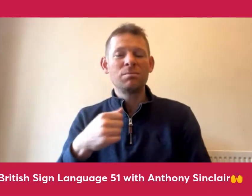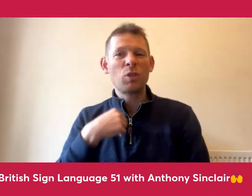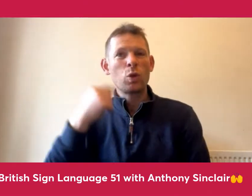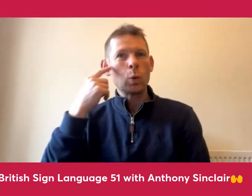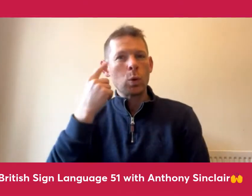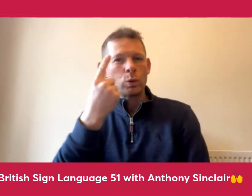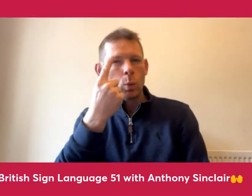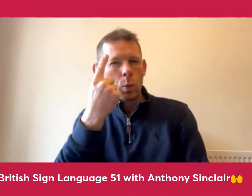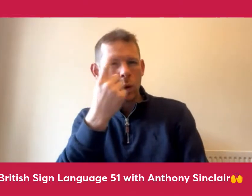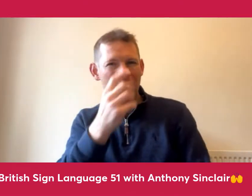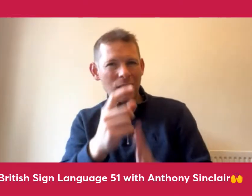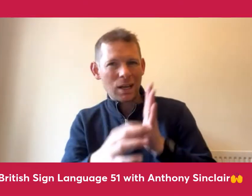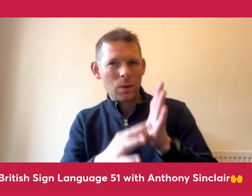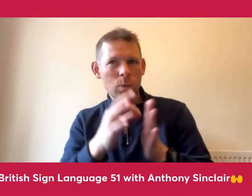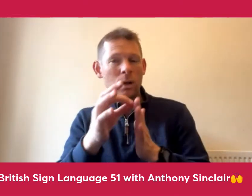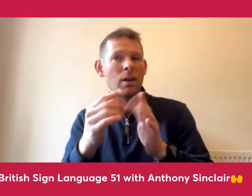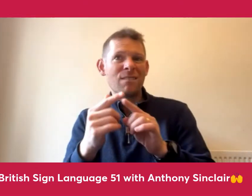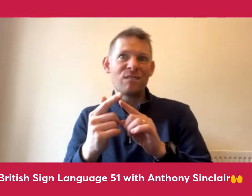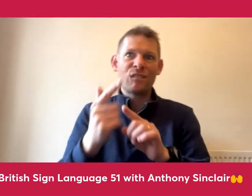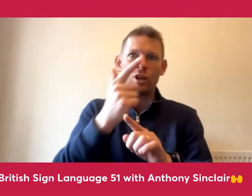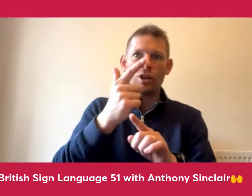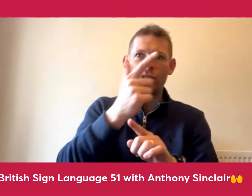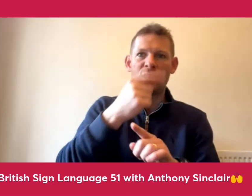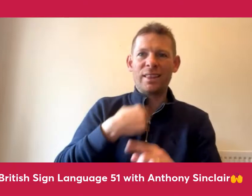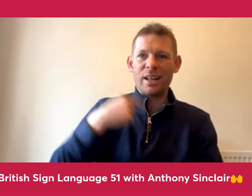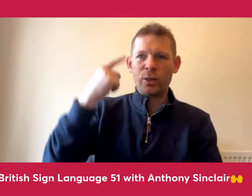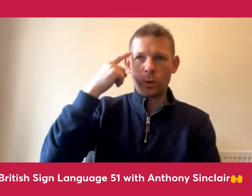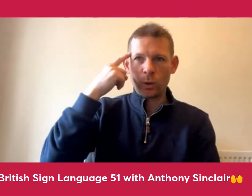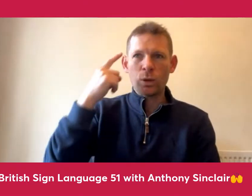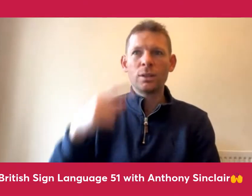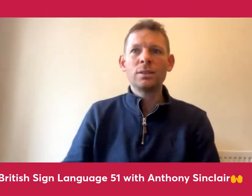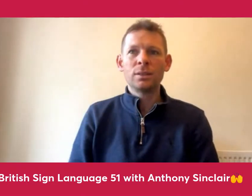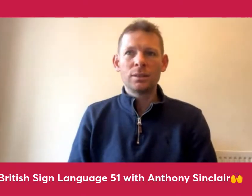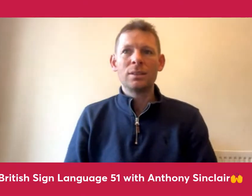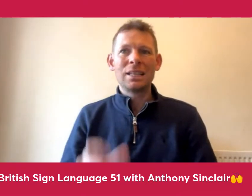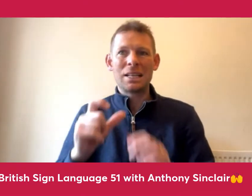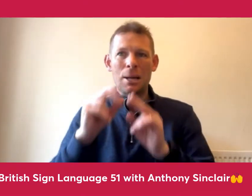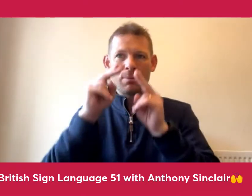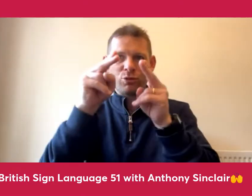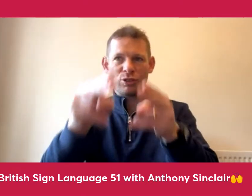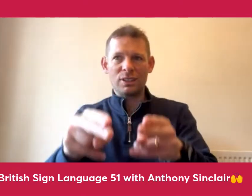So, yeah, that's good. It's about a few hours from London. Yeah, that's what I thought.